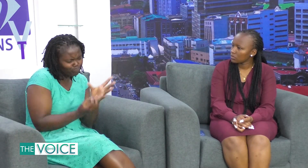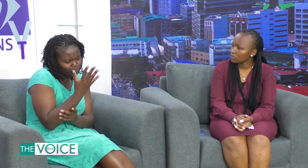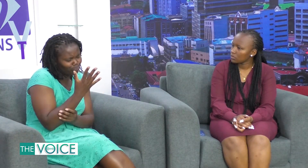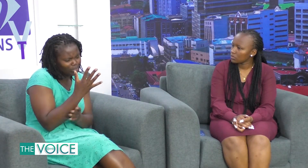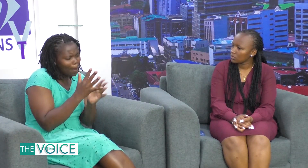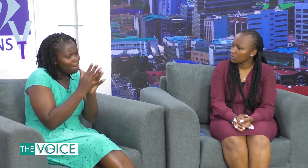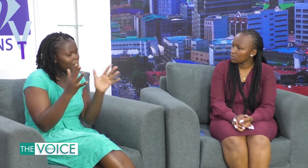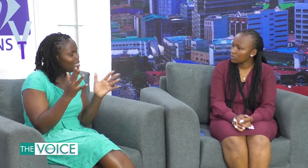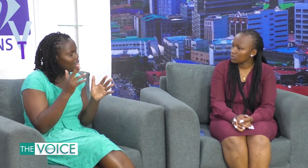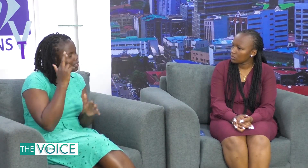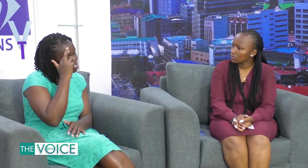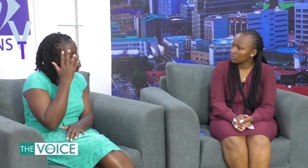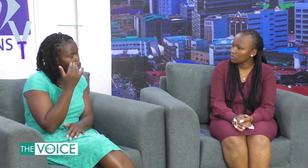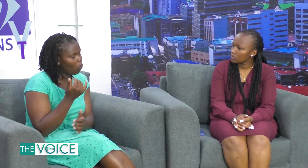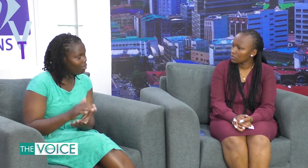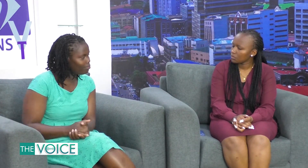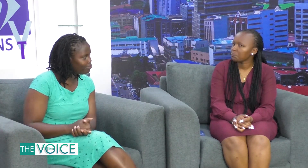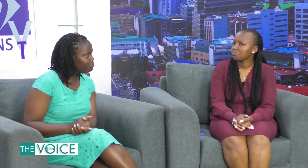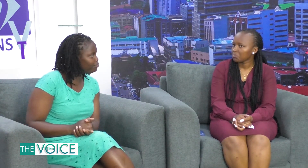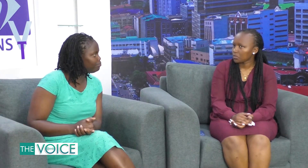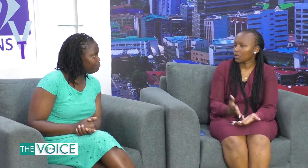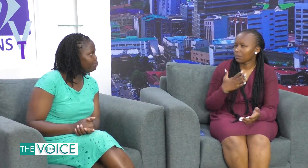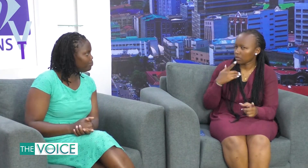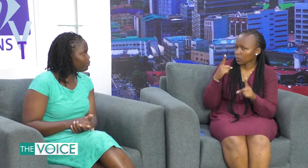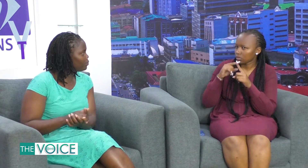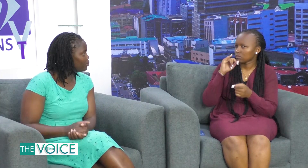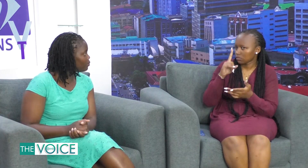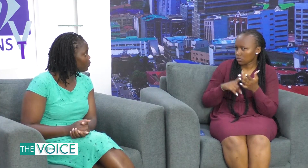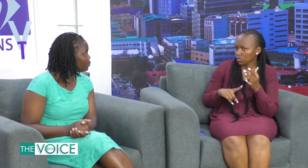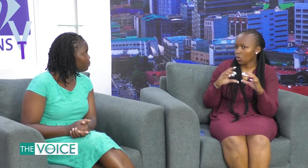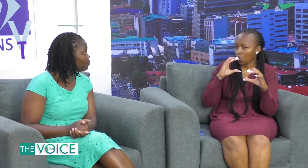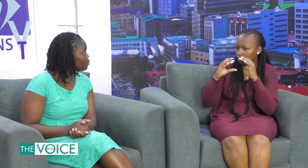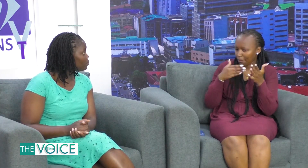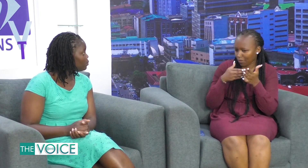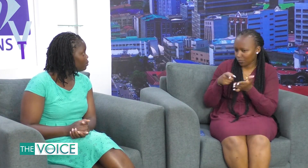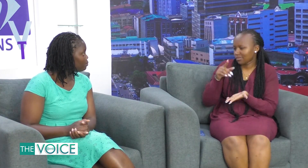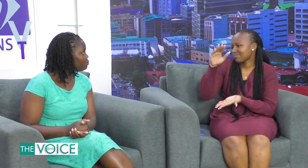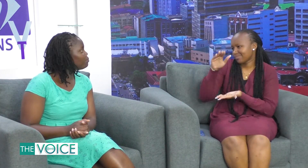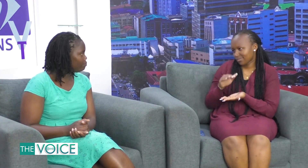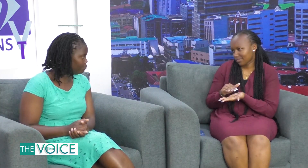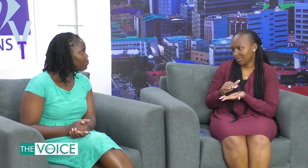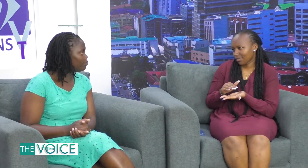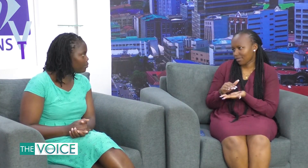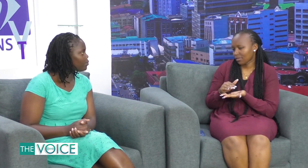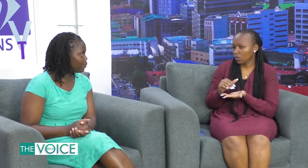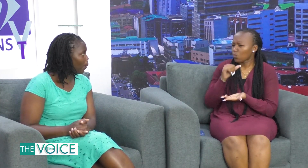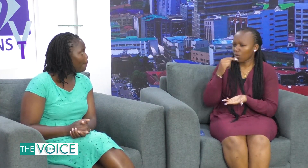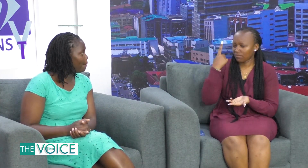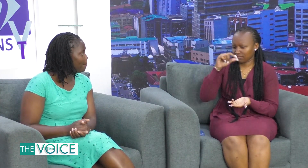are you the same? Did you come up with the idea, or what was it, the challenge of communication that made you come up with the idea of the company? The aim